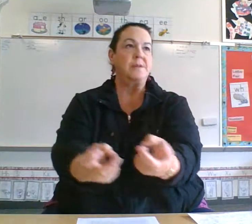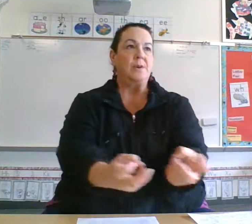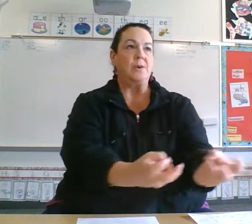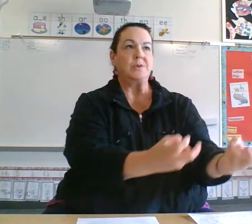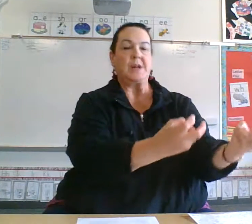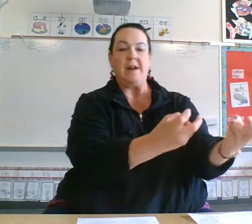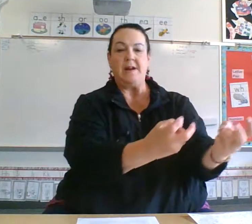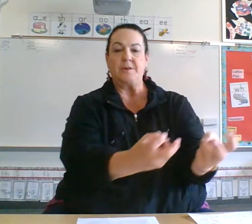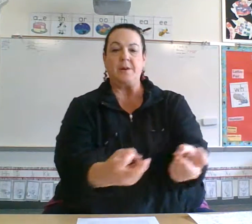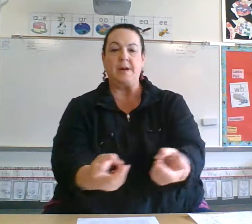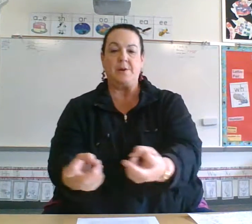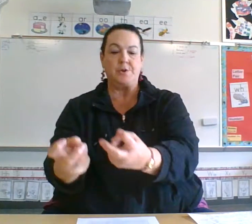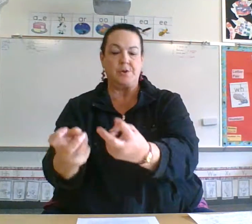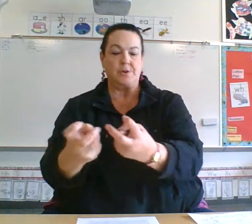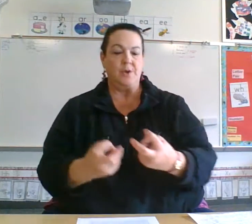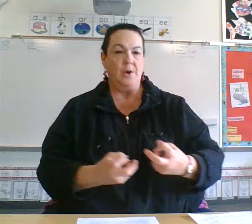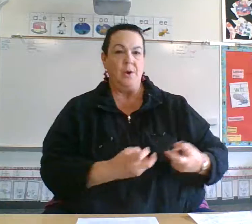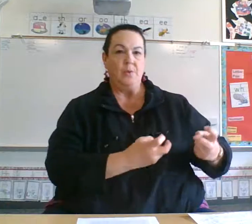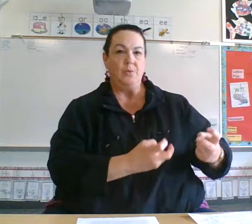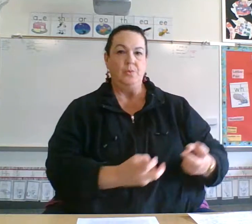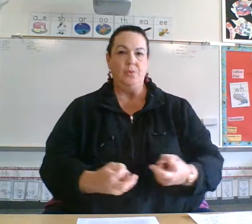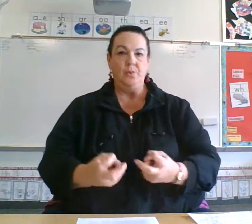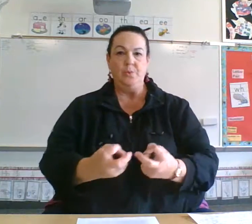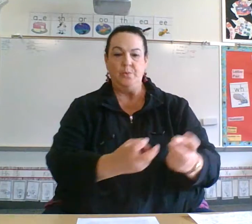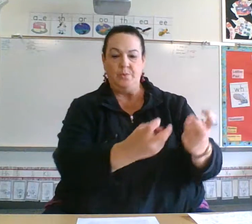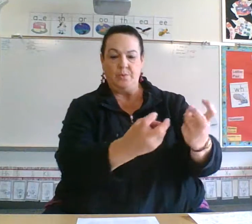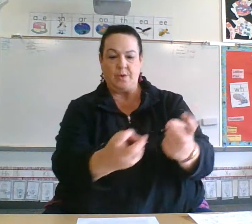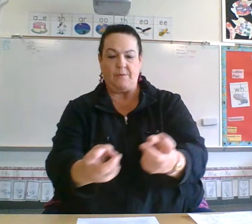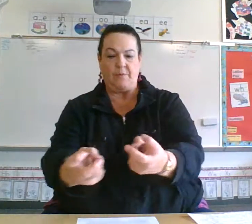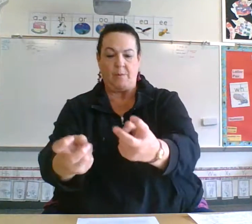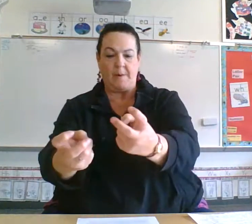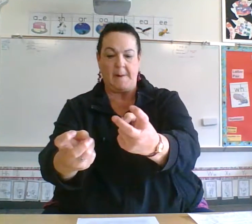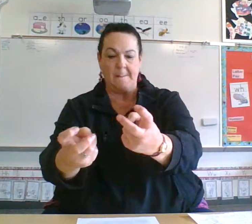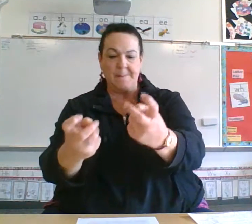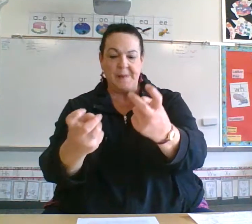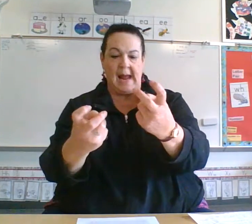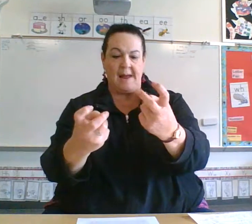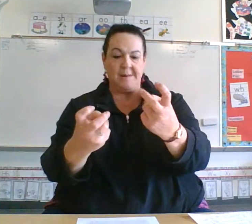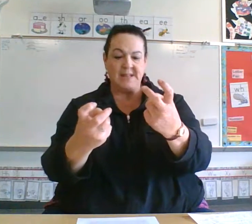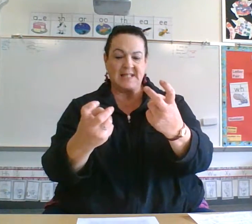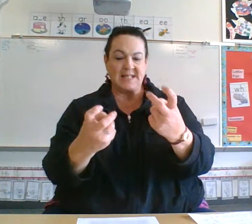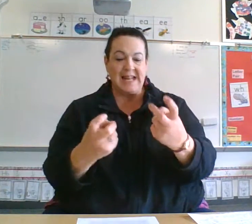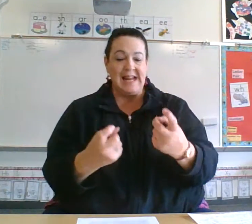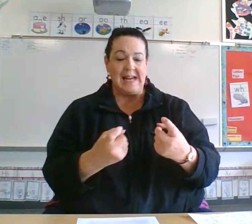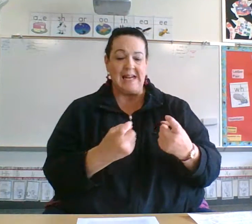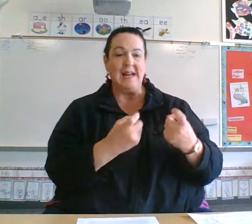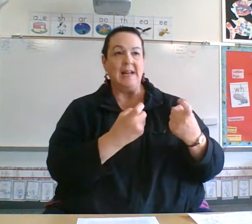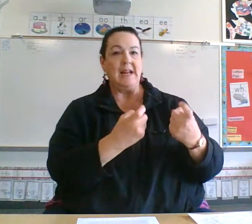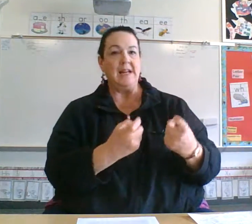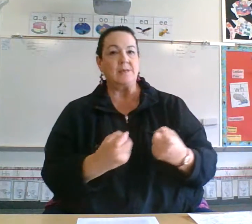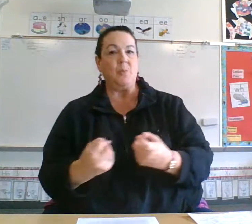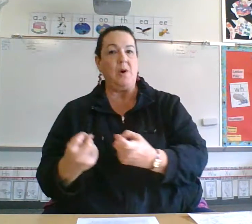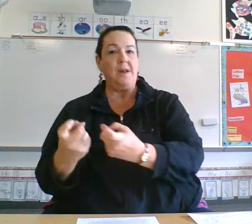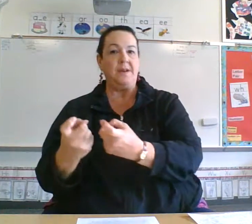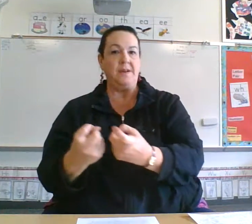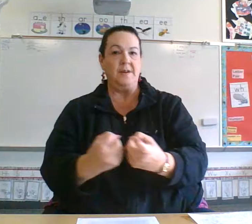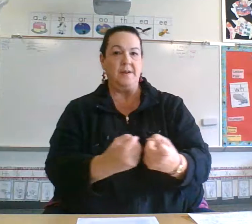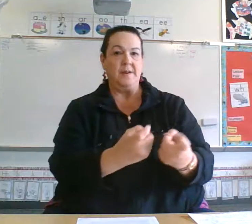or skating in the rink. You just go forward. And then ski is one,